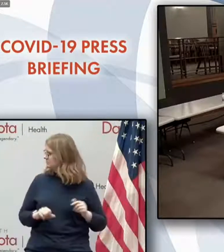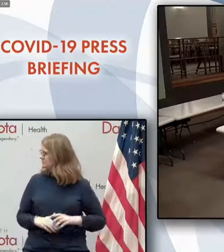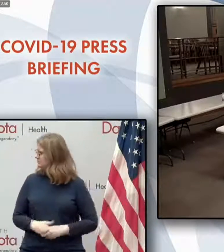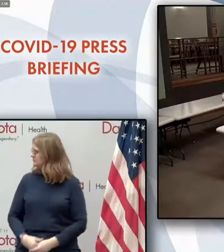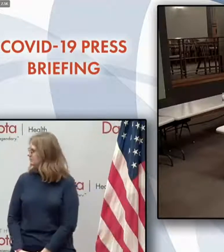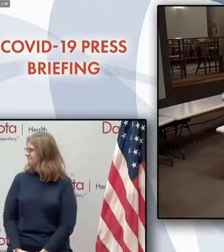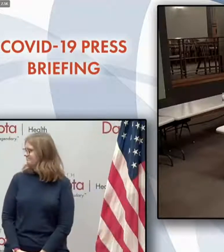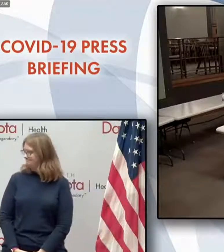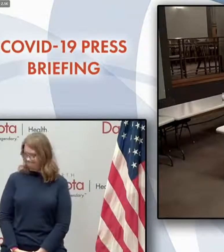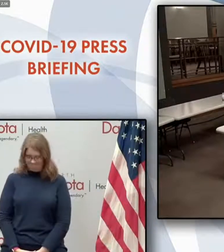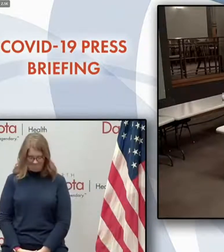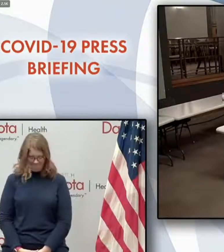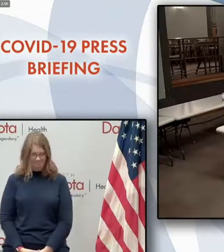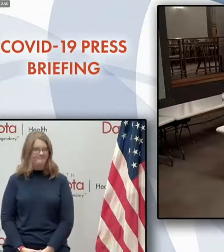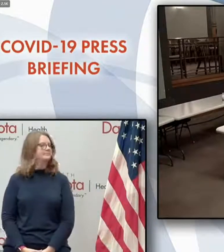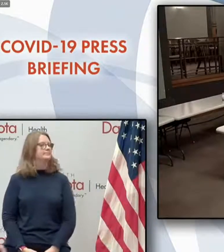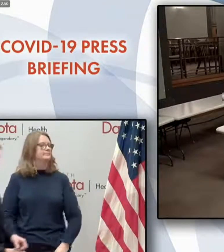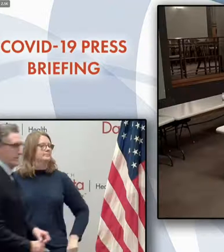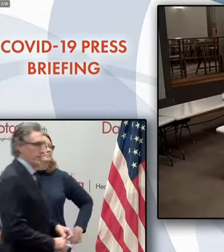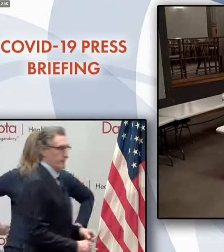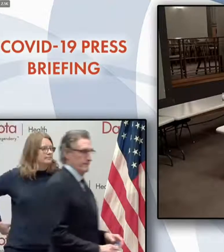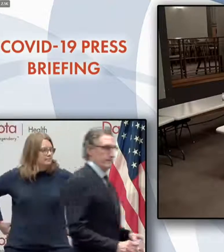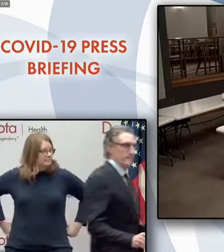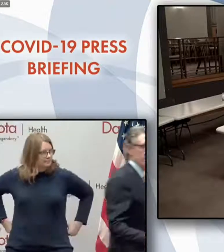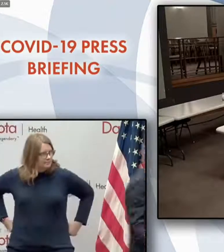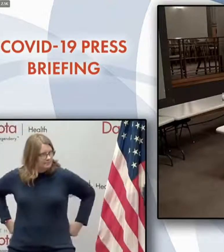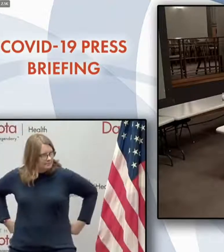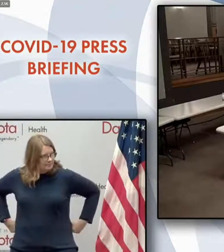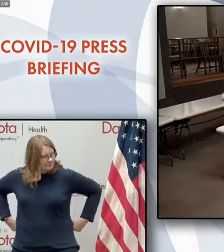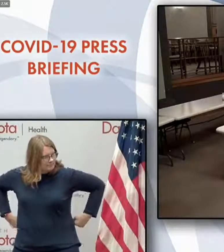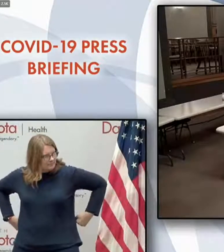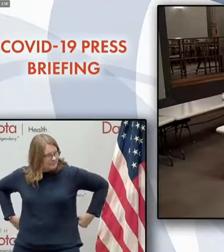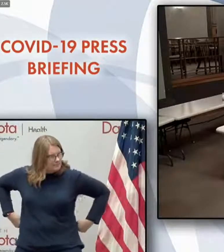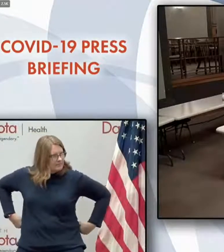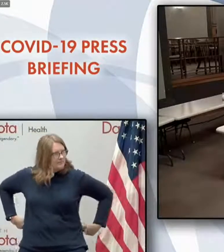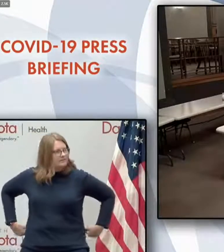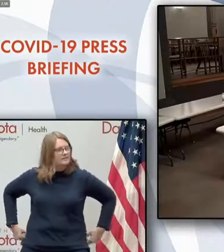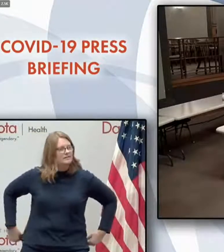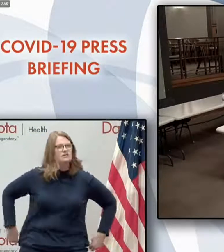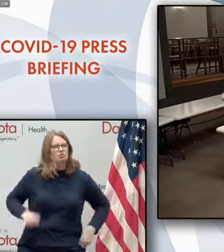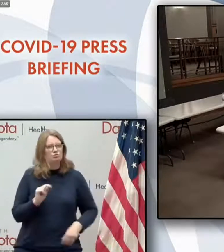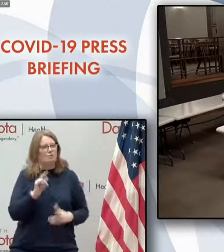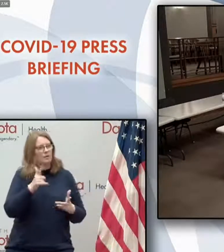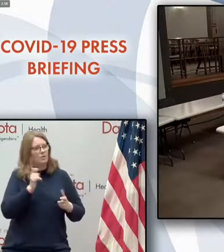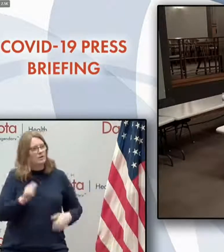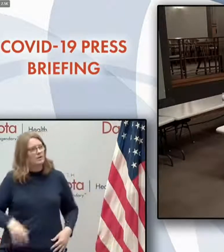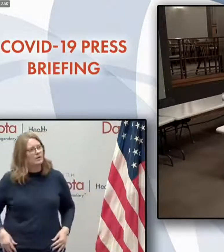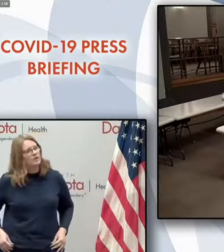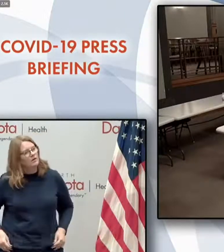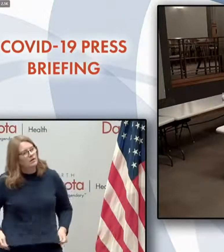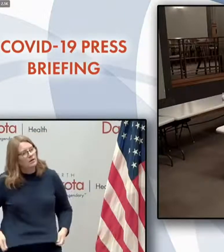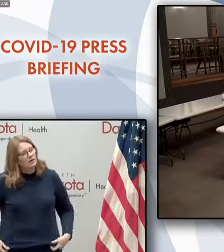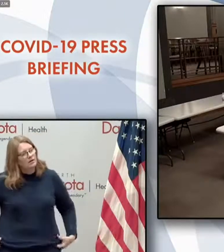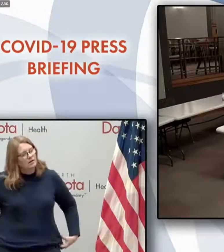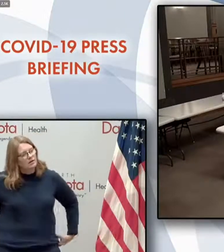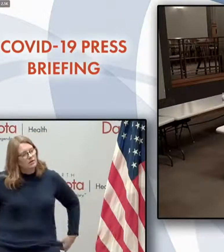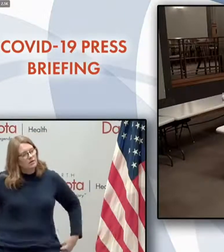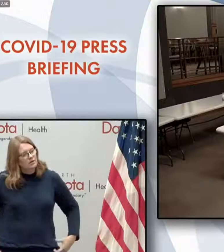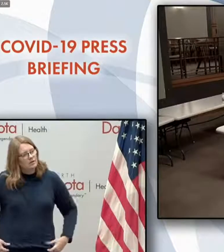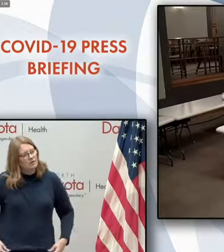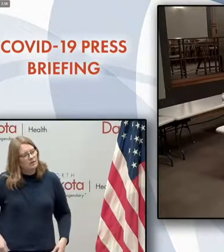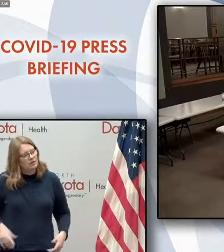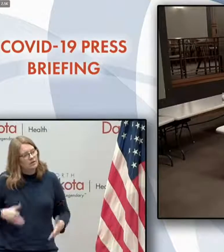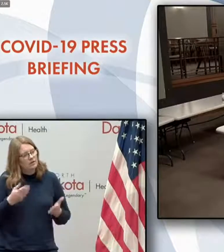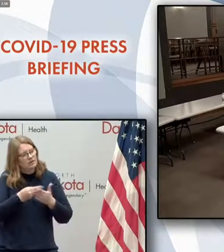This should be a quick one. Money that would be used to